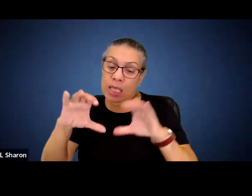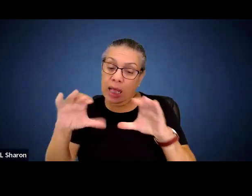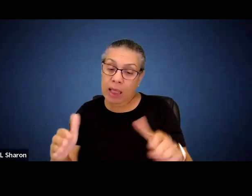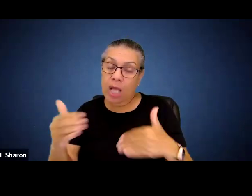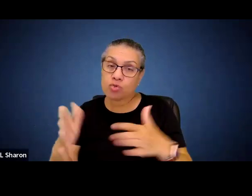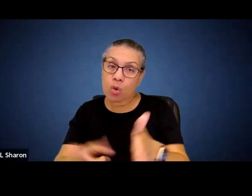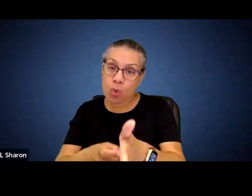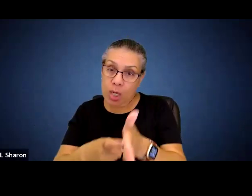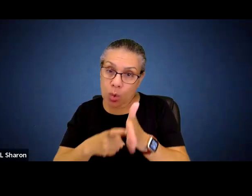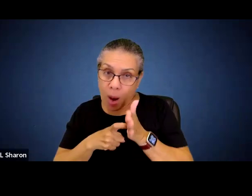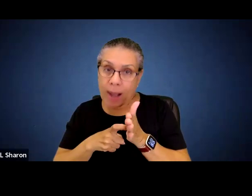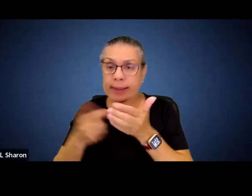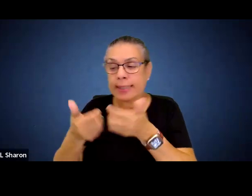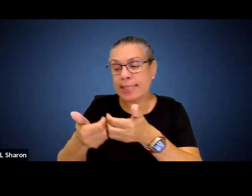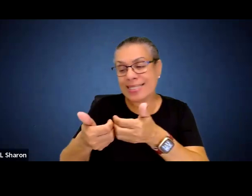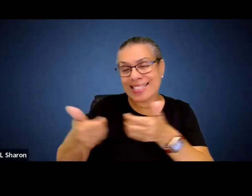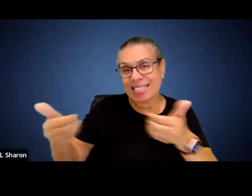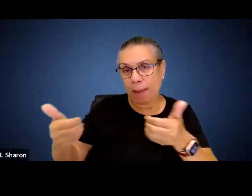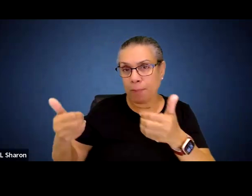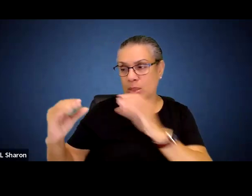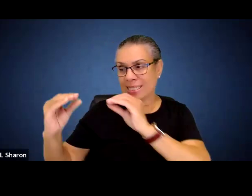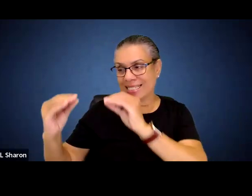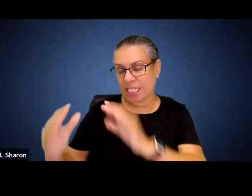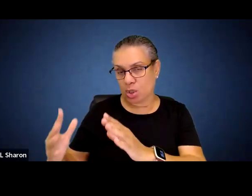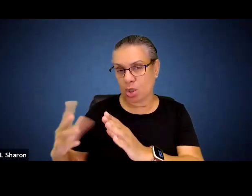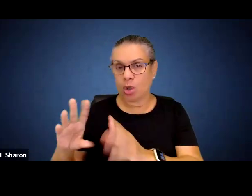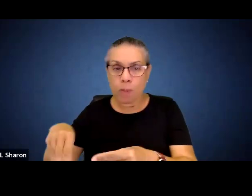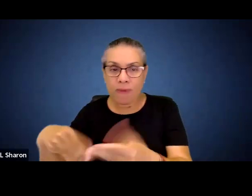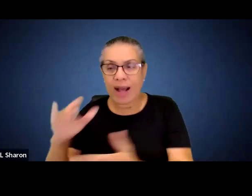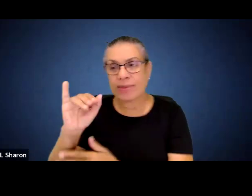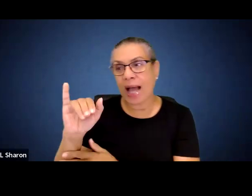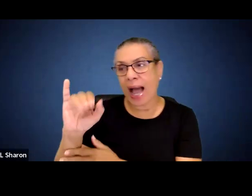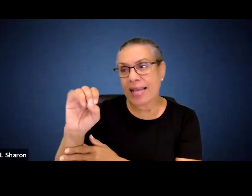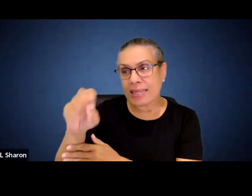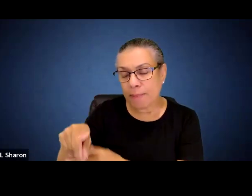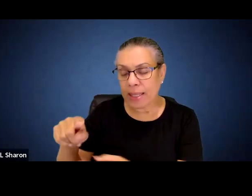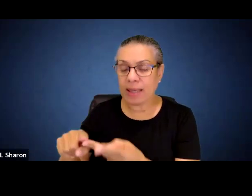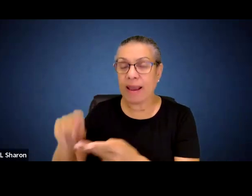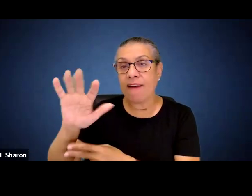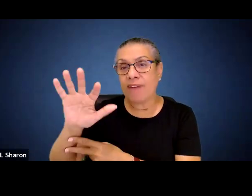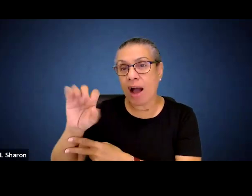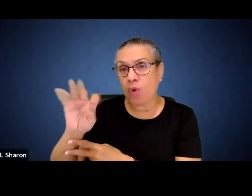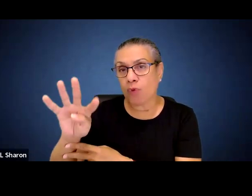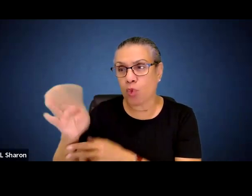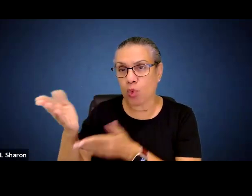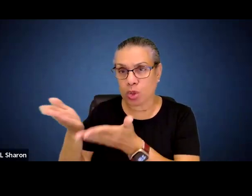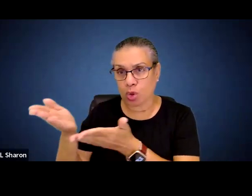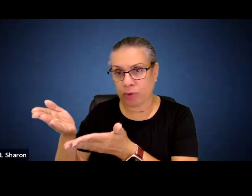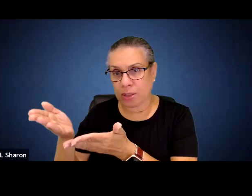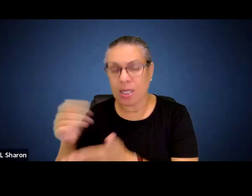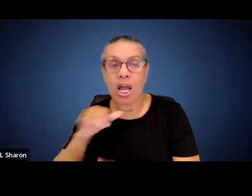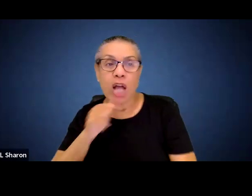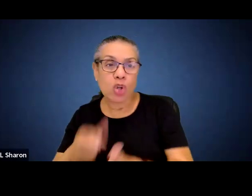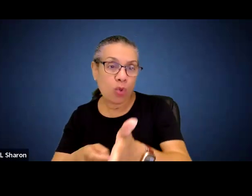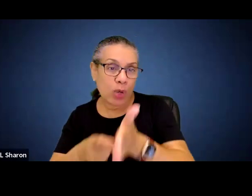classrooms require a separate special educator who can deliver IEP and 504 services and who aren't required to do